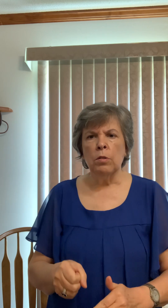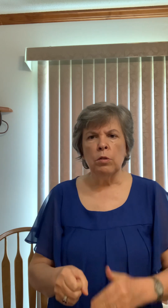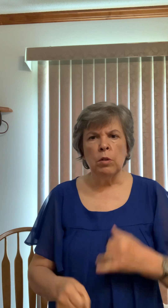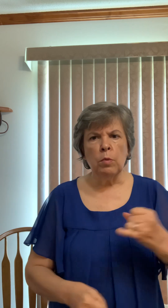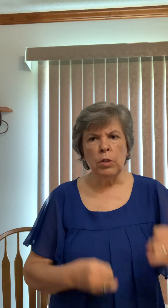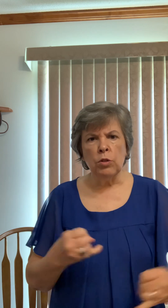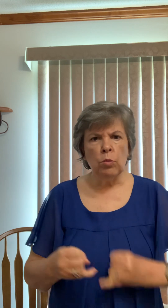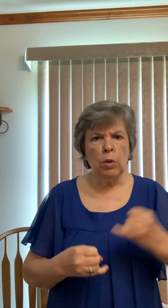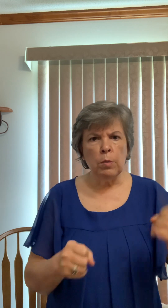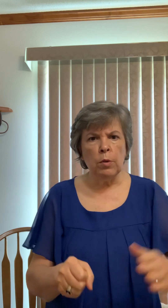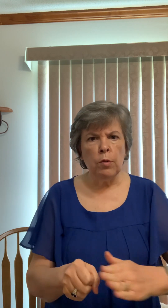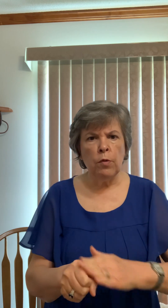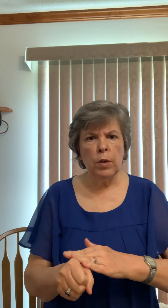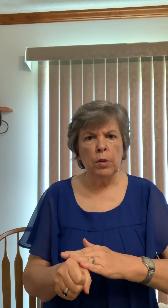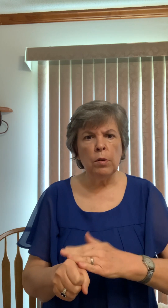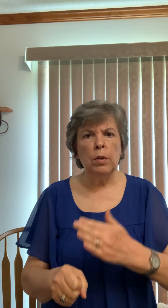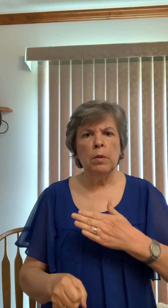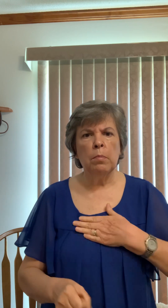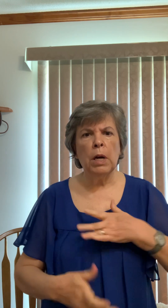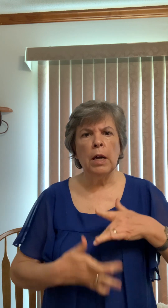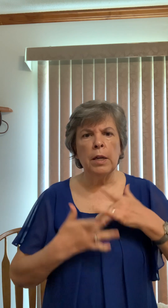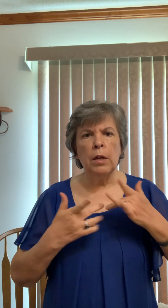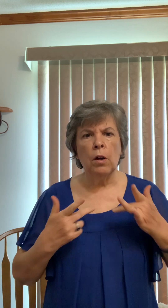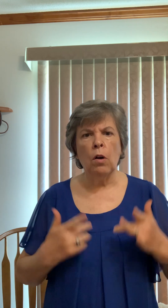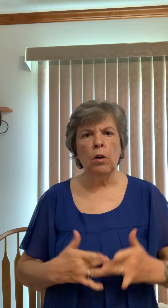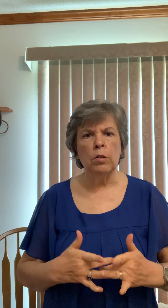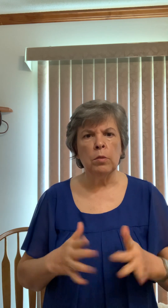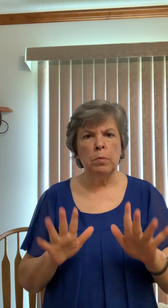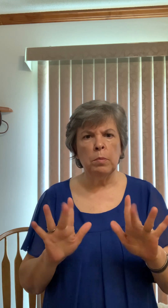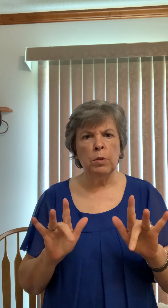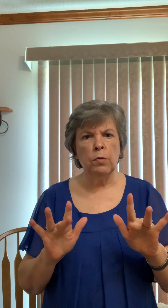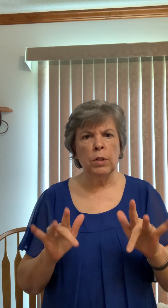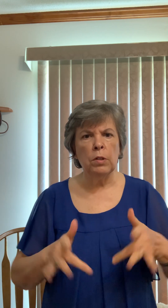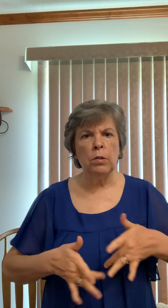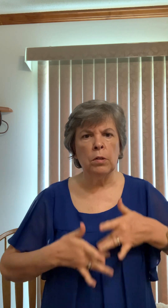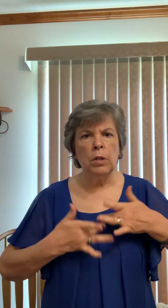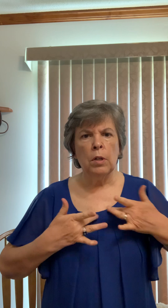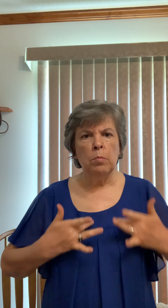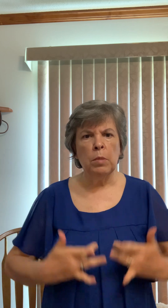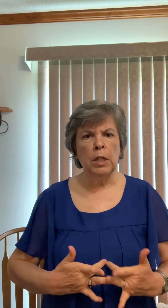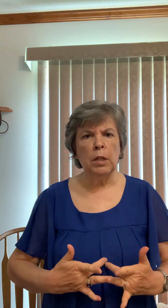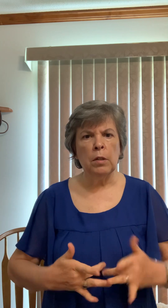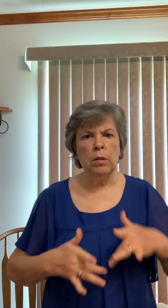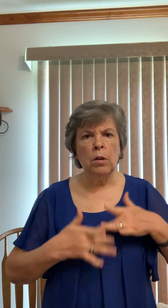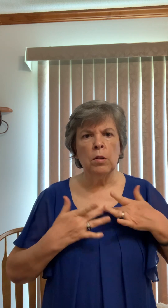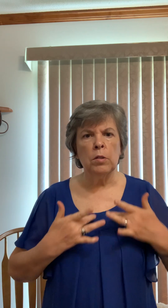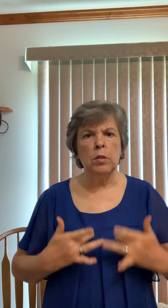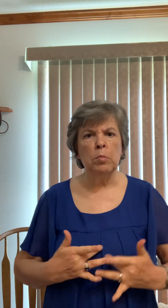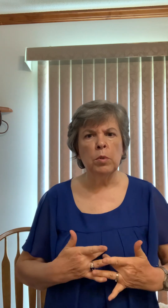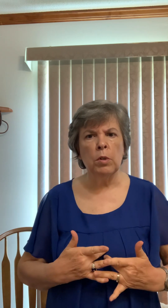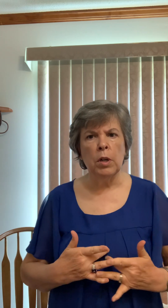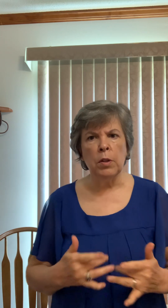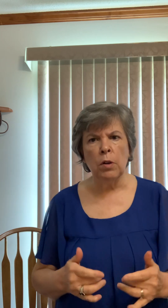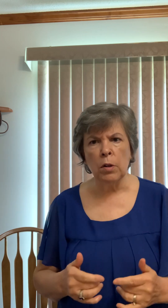So what joy will fill my heart? Middle finger making a heart symbol on the heart.